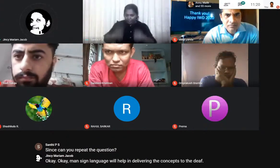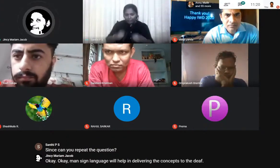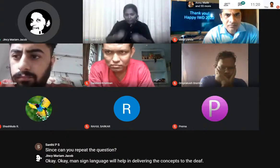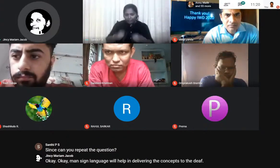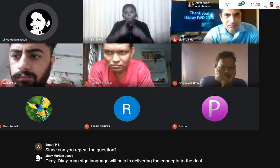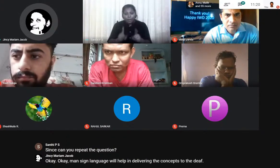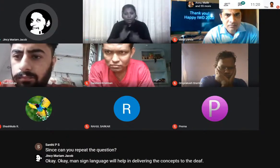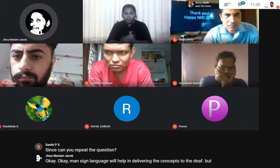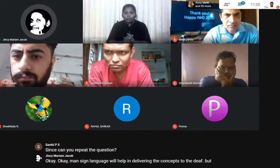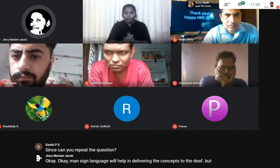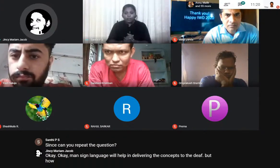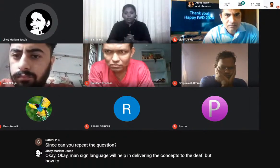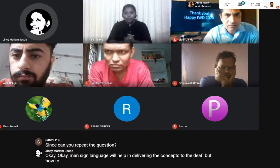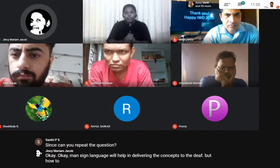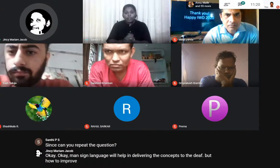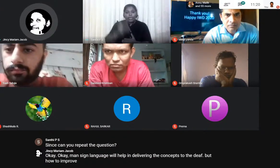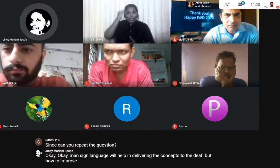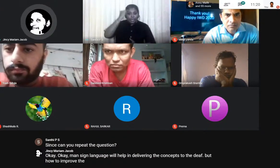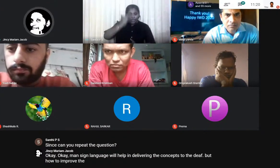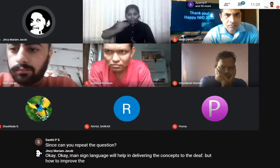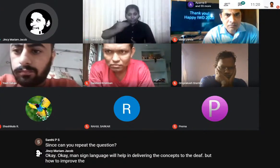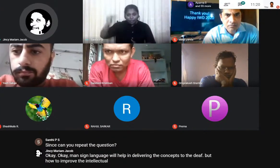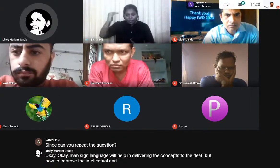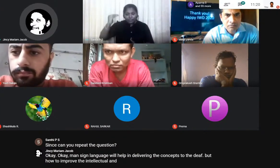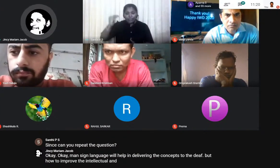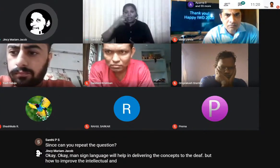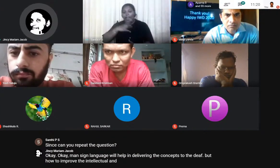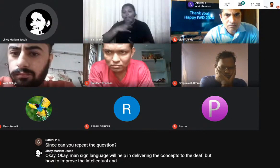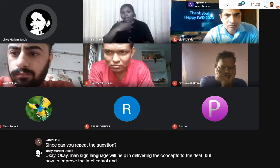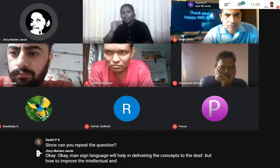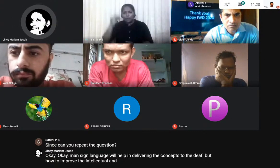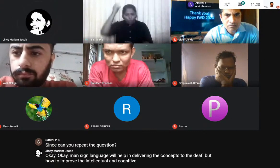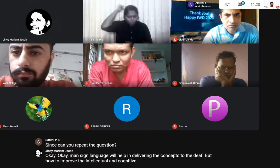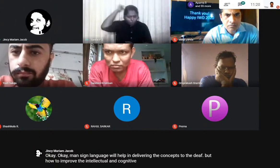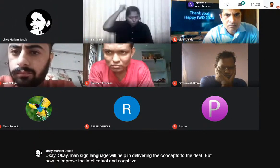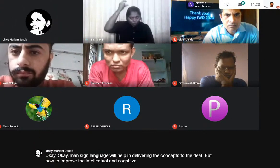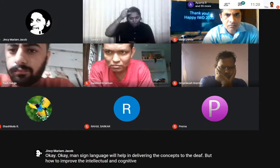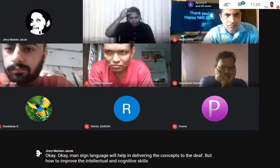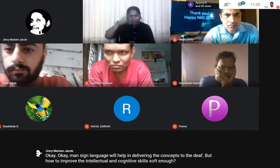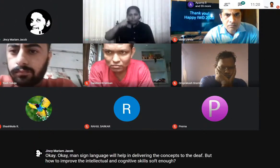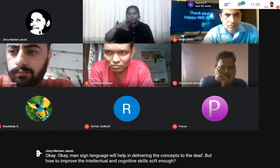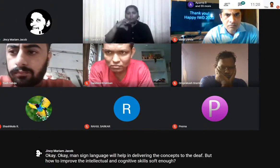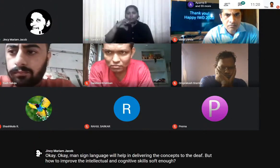how to improve the intellectual and cognitive skills of the deaf?